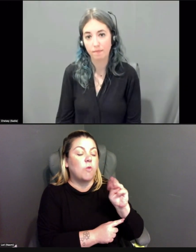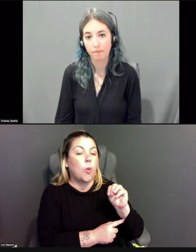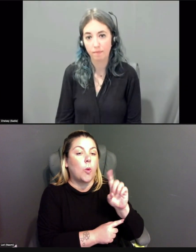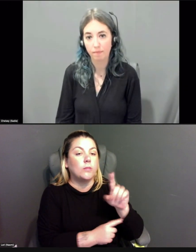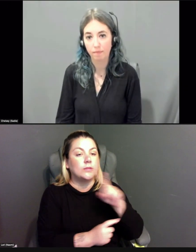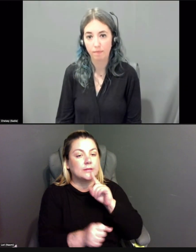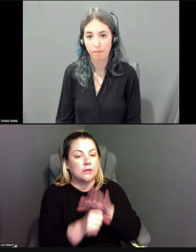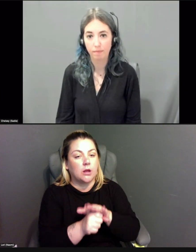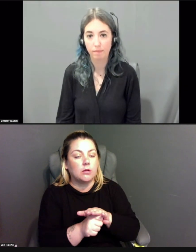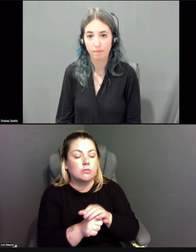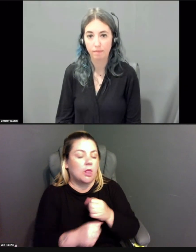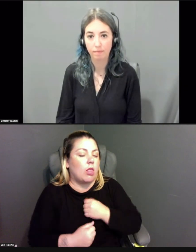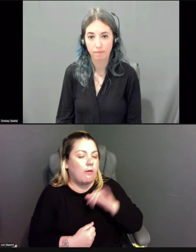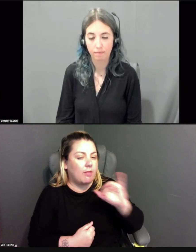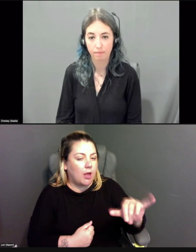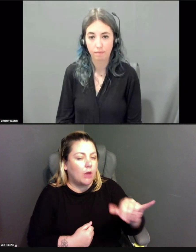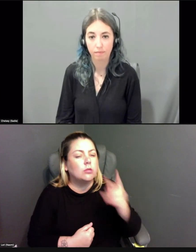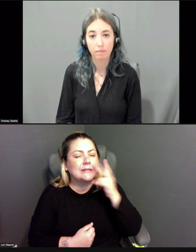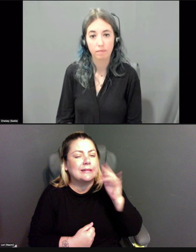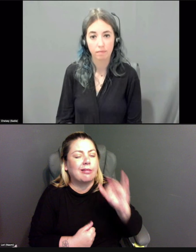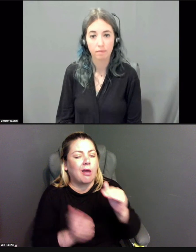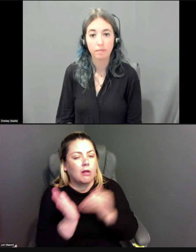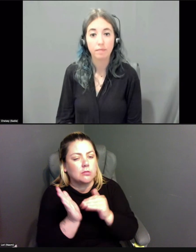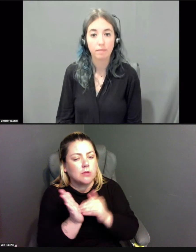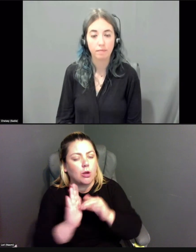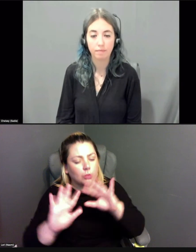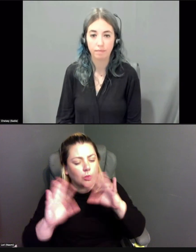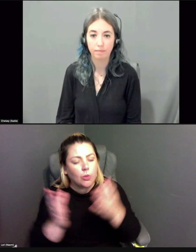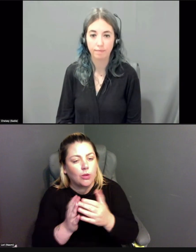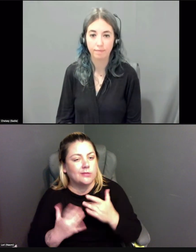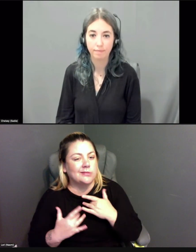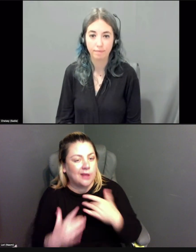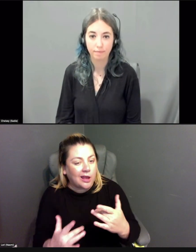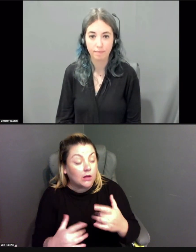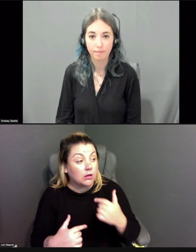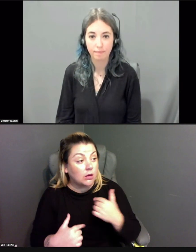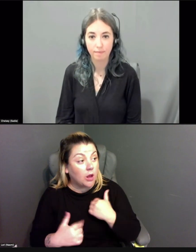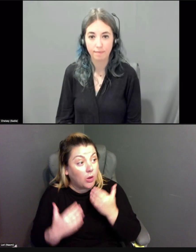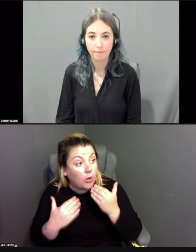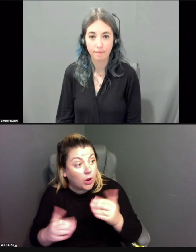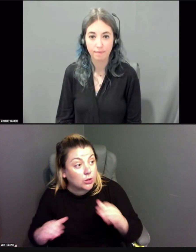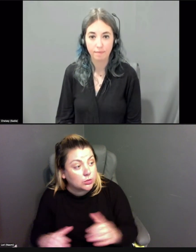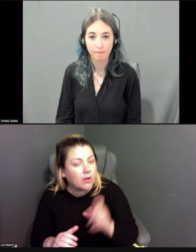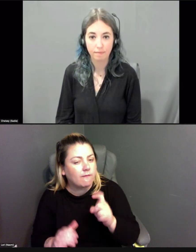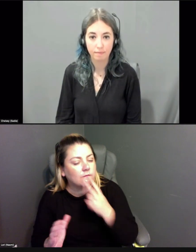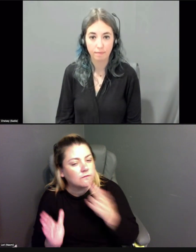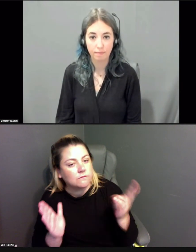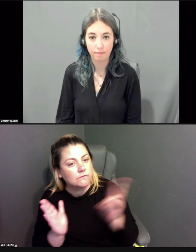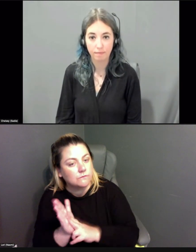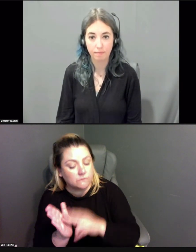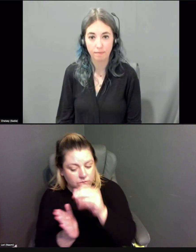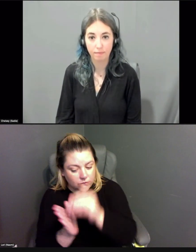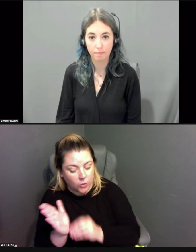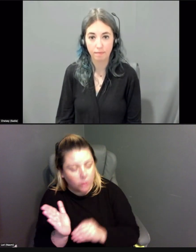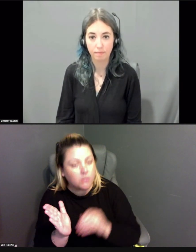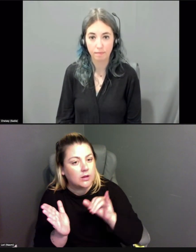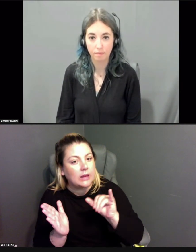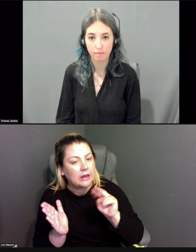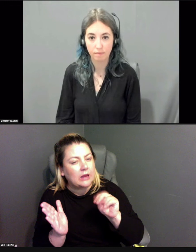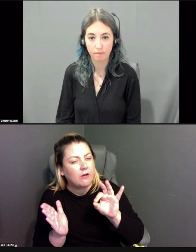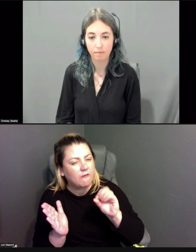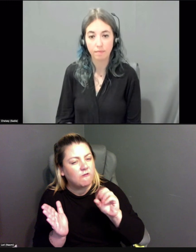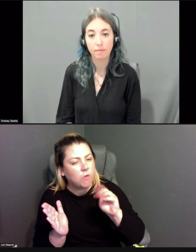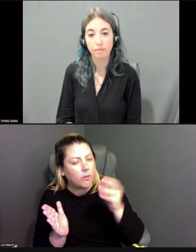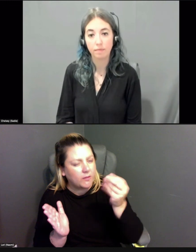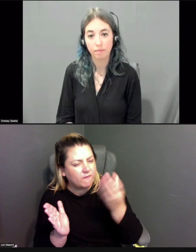you're having some kind of medical treatment, you have to sign an informed consent form. And that form has to tell you about like the